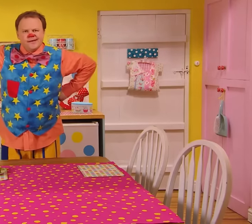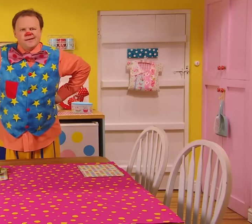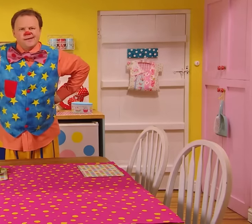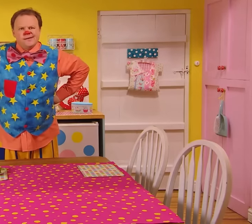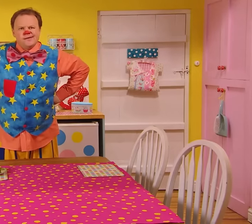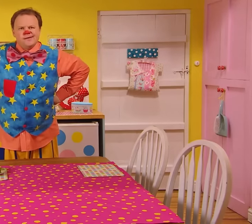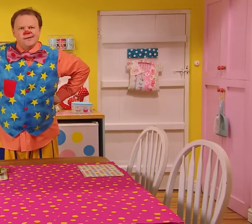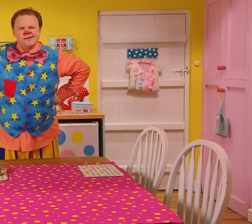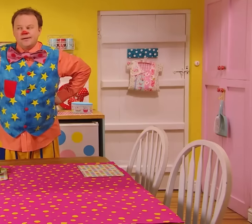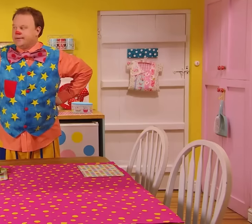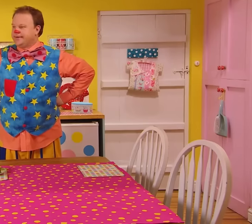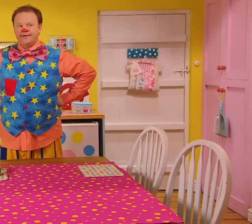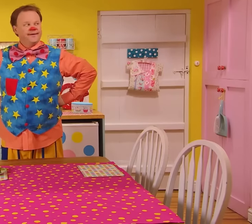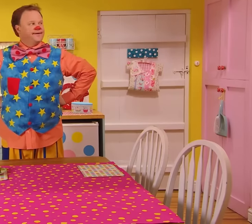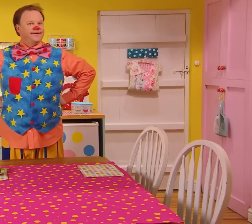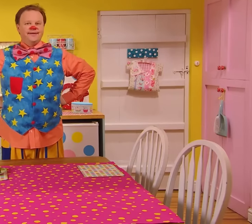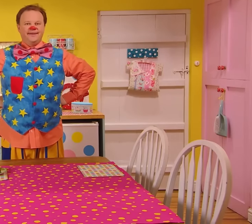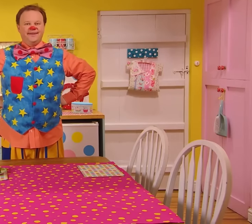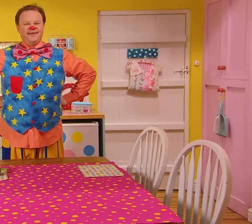your pockets for the bone, Mr. Tumble?